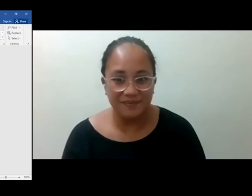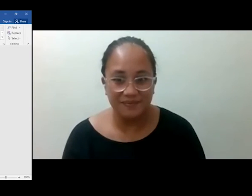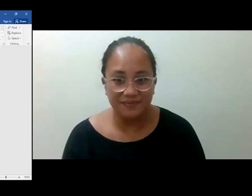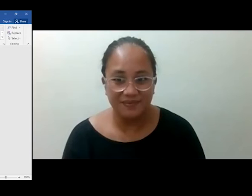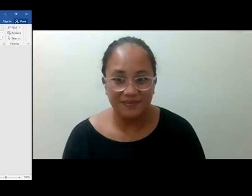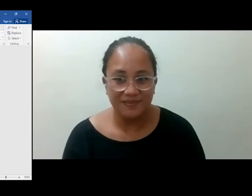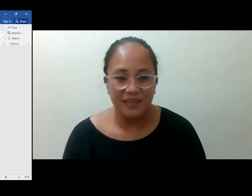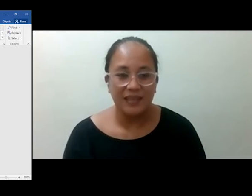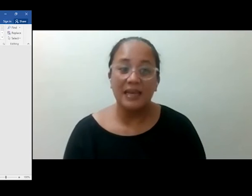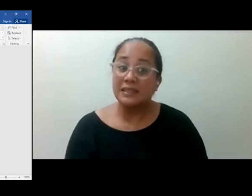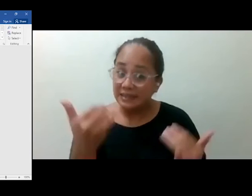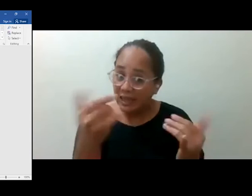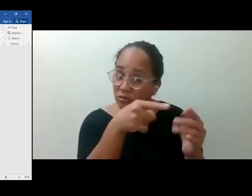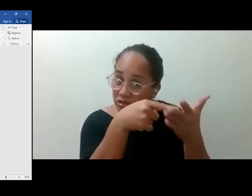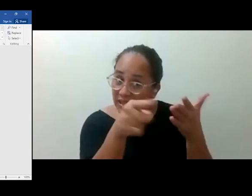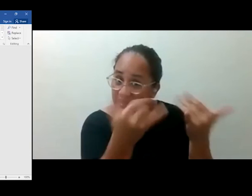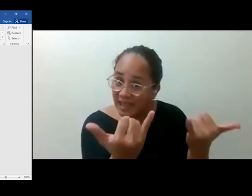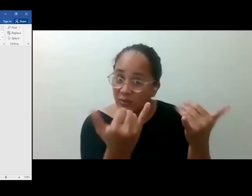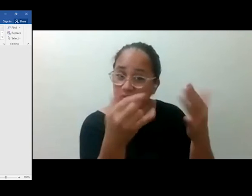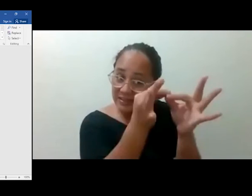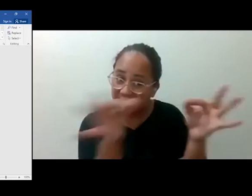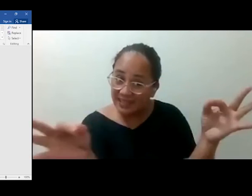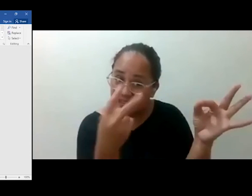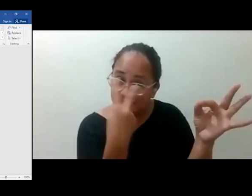So go back to the sentence.